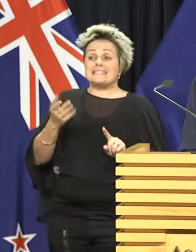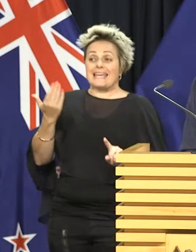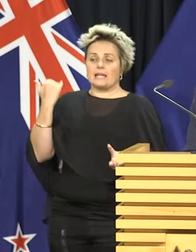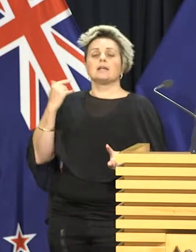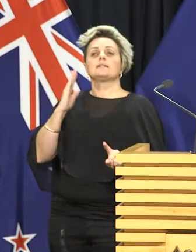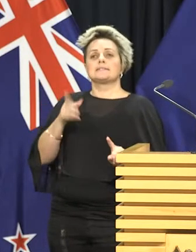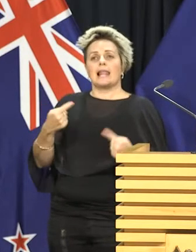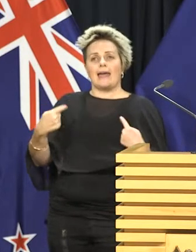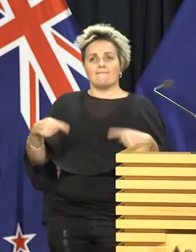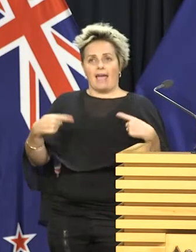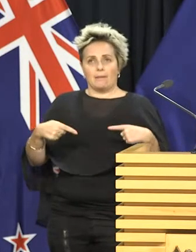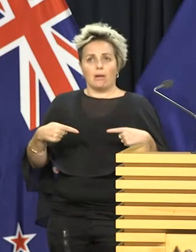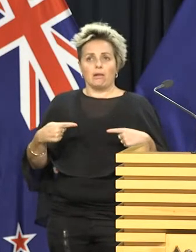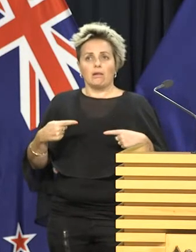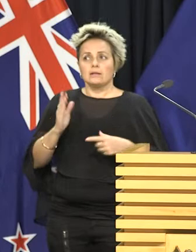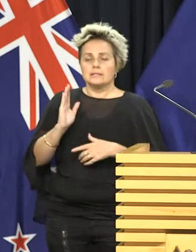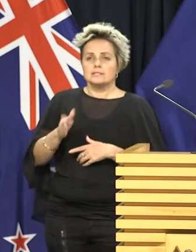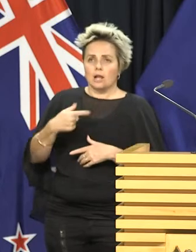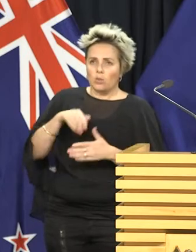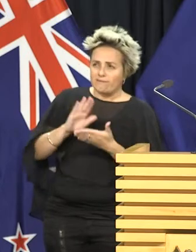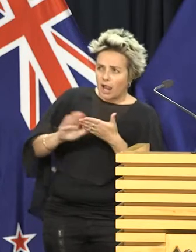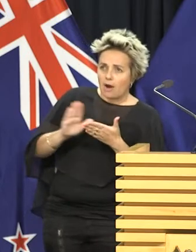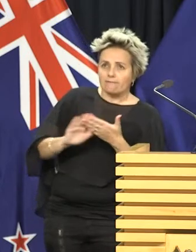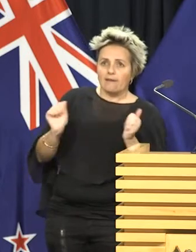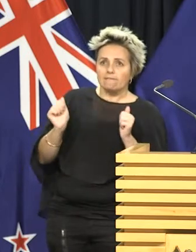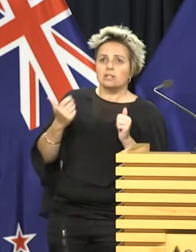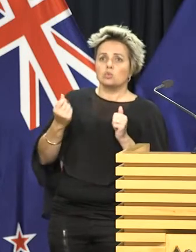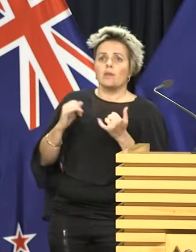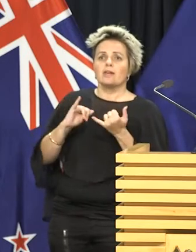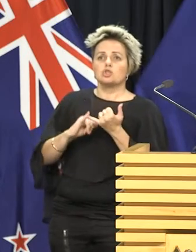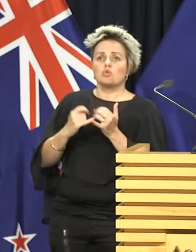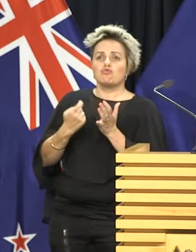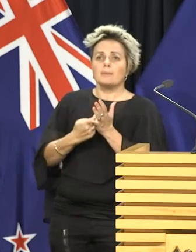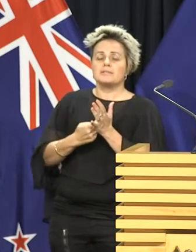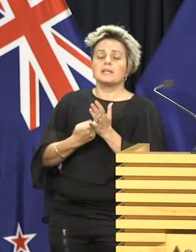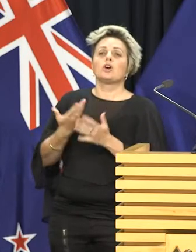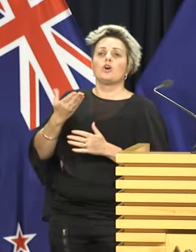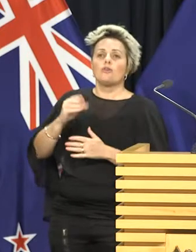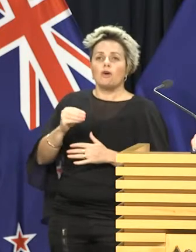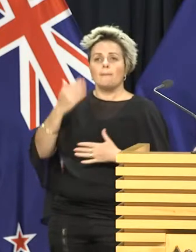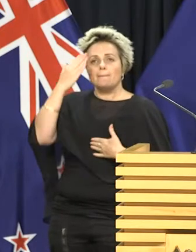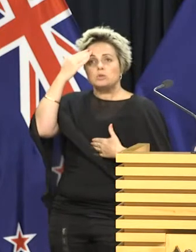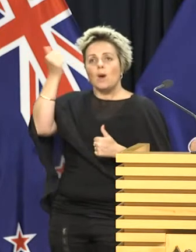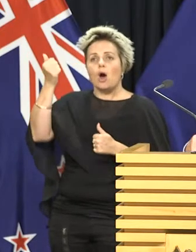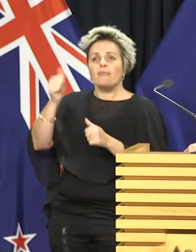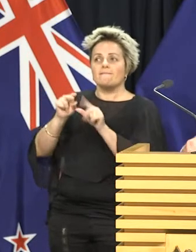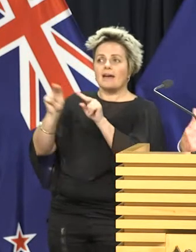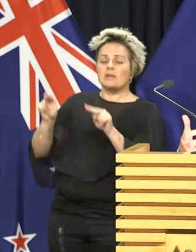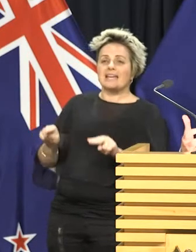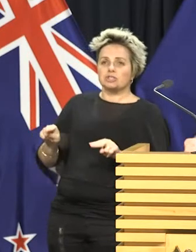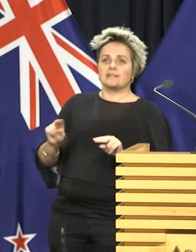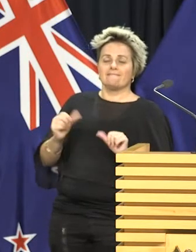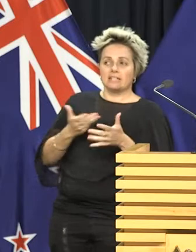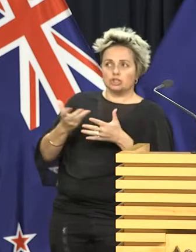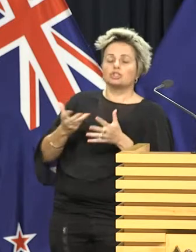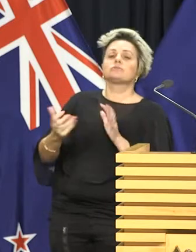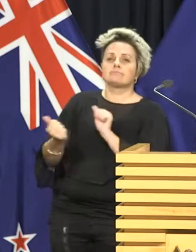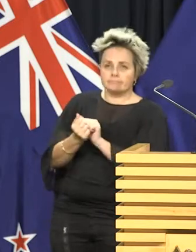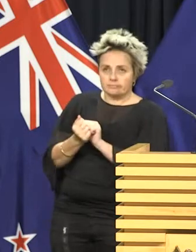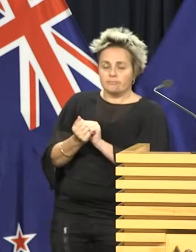widely available, and we've actually clarified that with Sean Robinson from the Mental Health Foundation. So the input